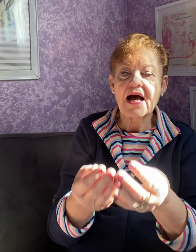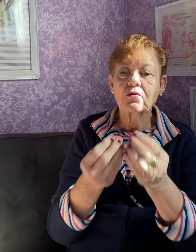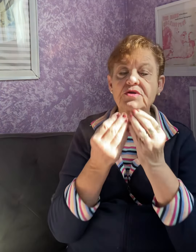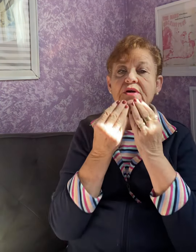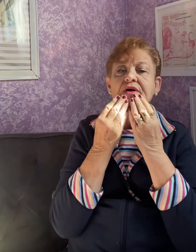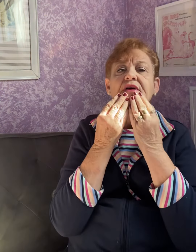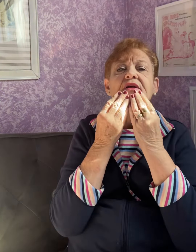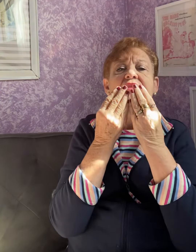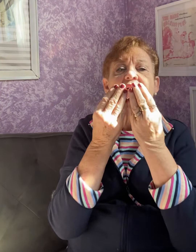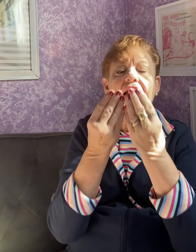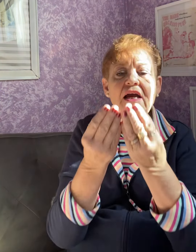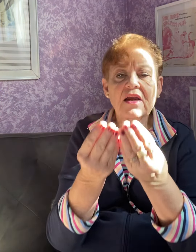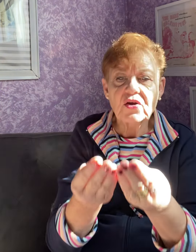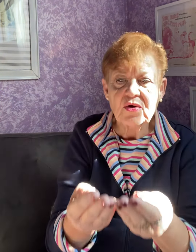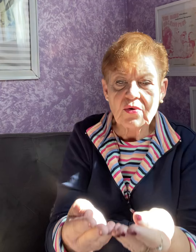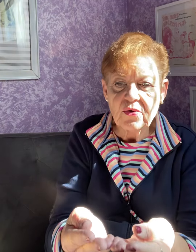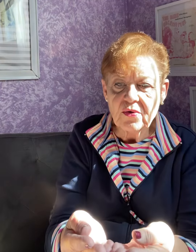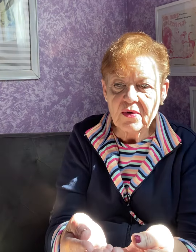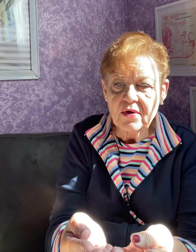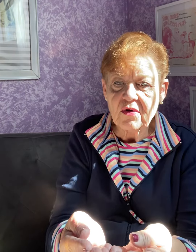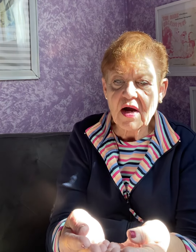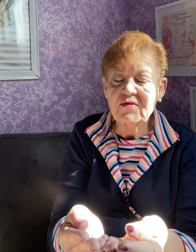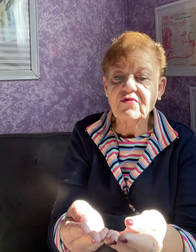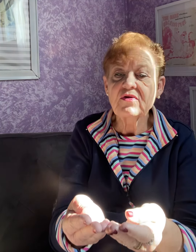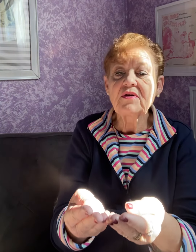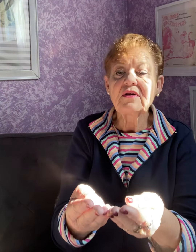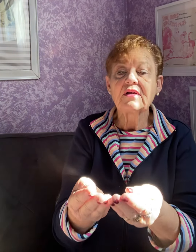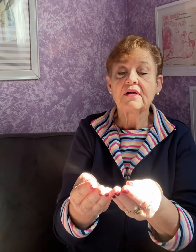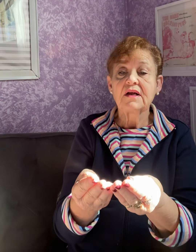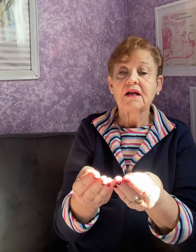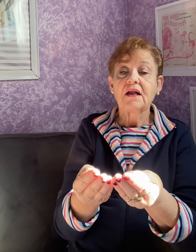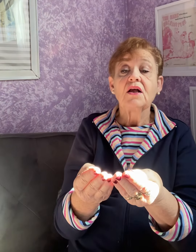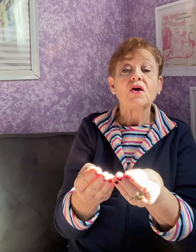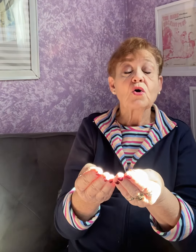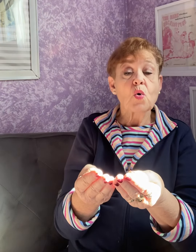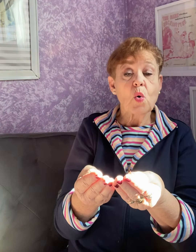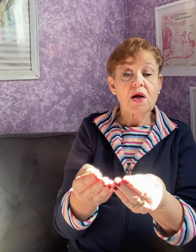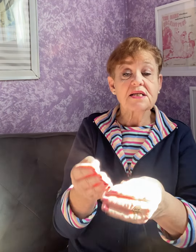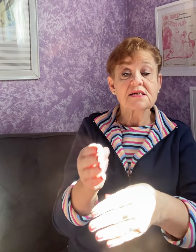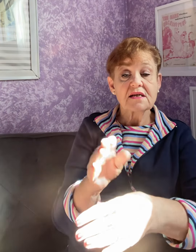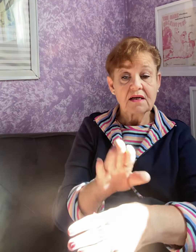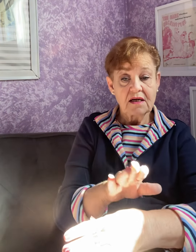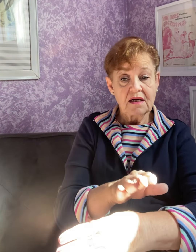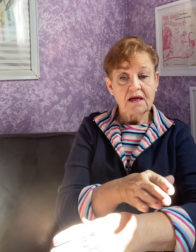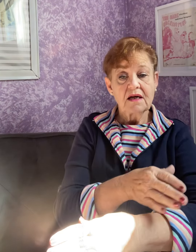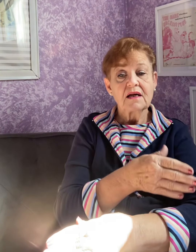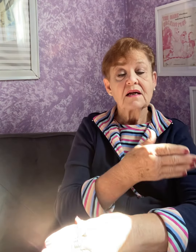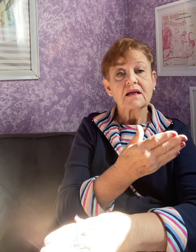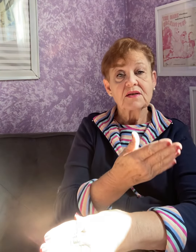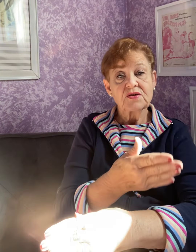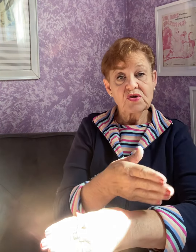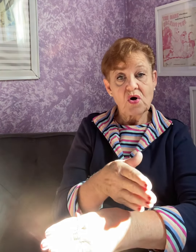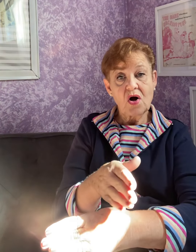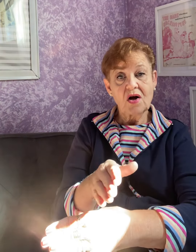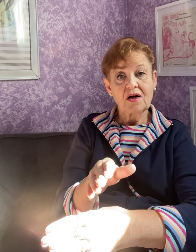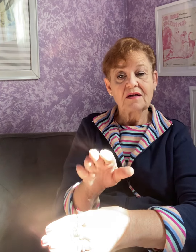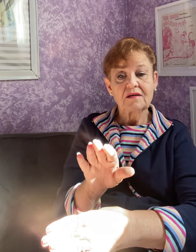out. Thank you. Grateful. Chorus, song.